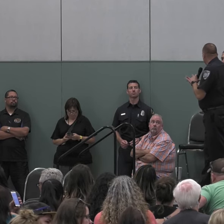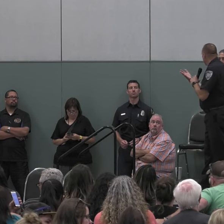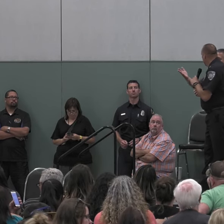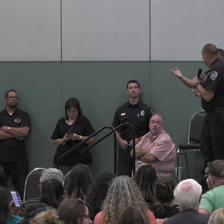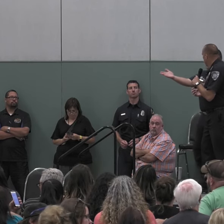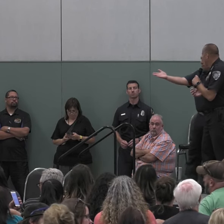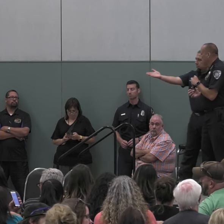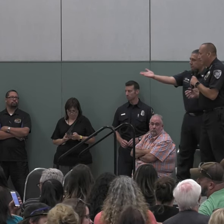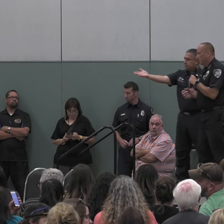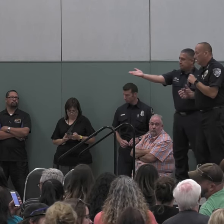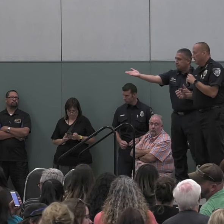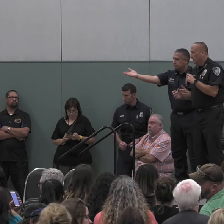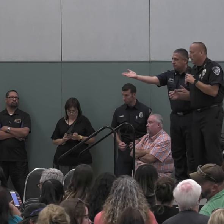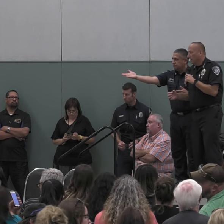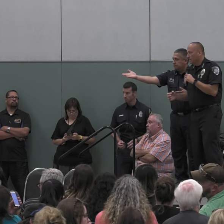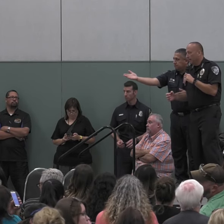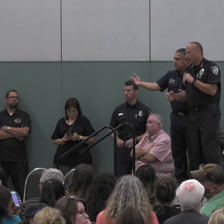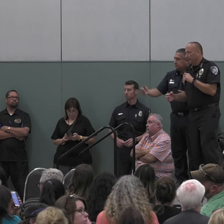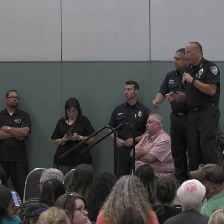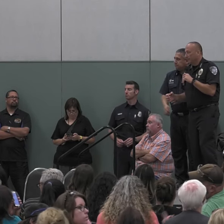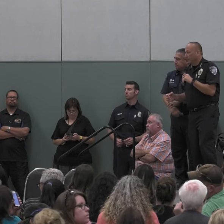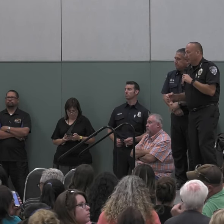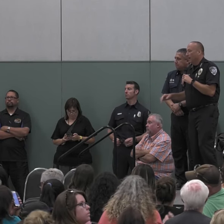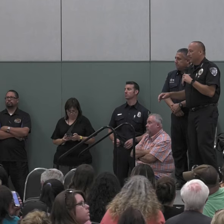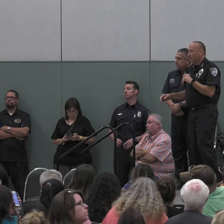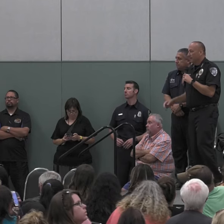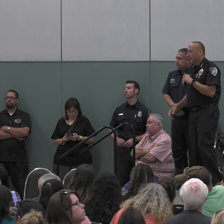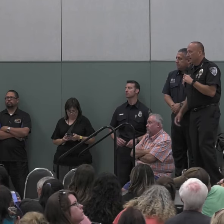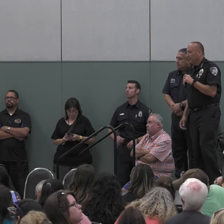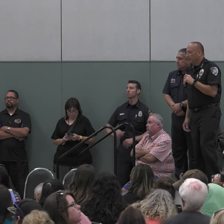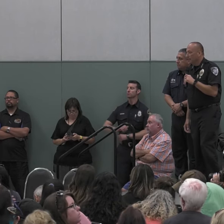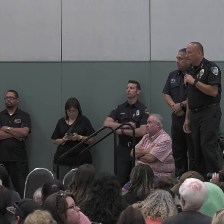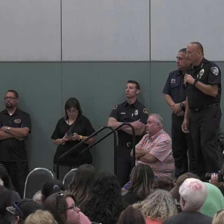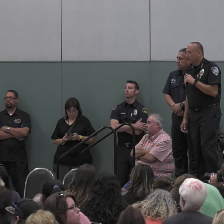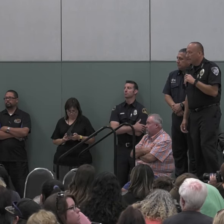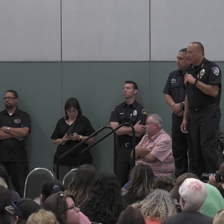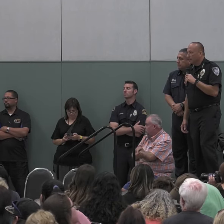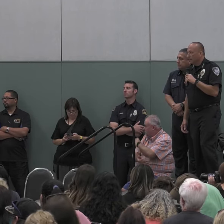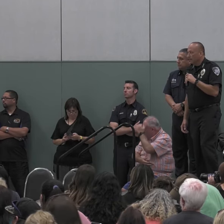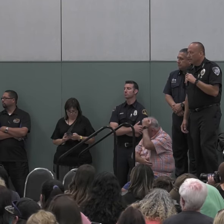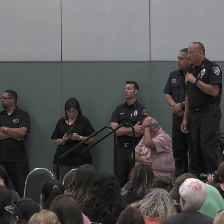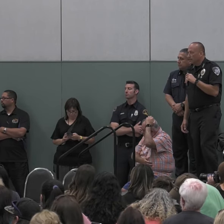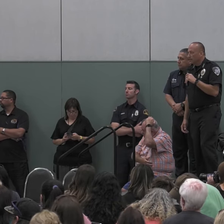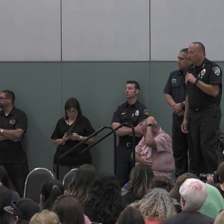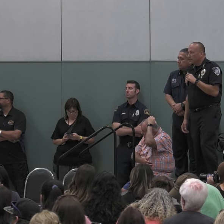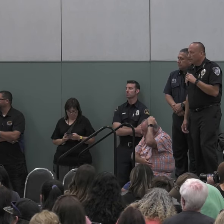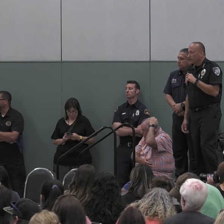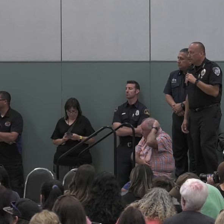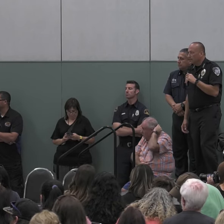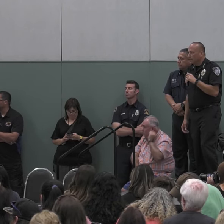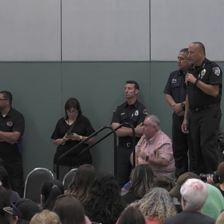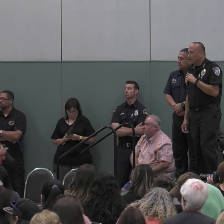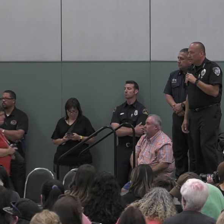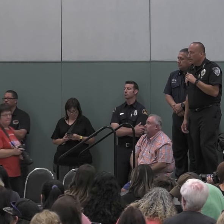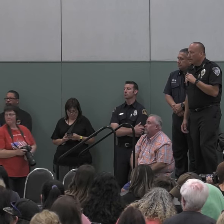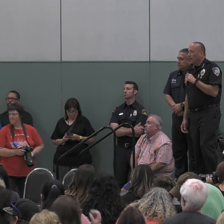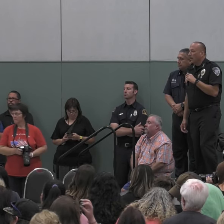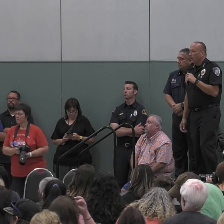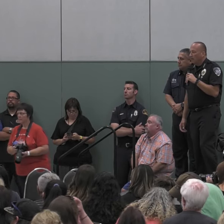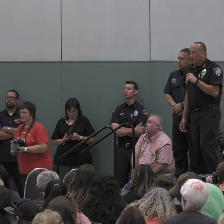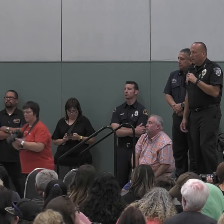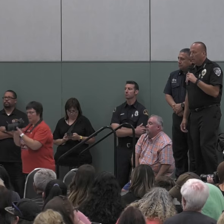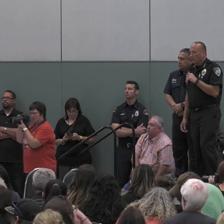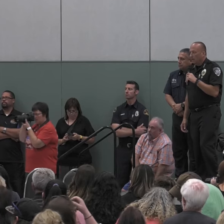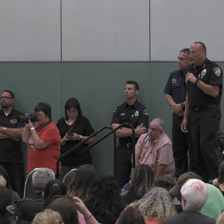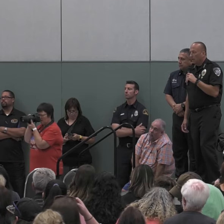that correct? Say it again. Well, it's transportation to get to these appointments. I haven't